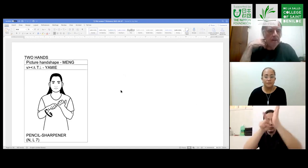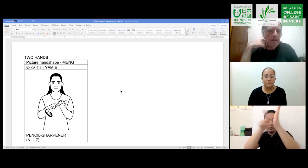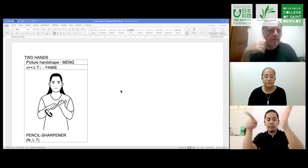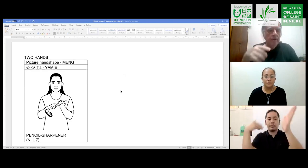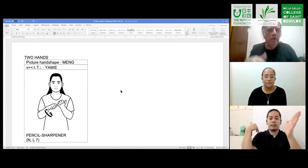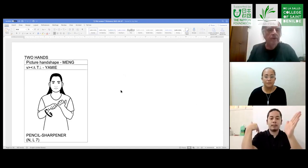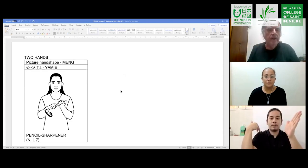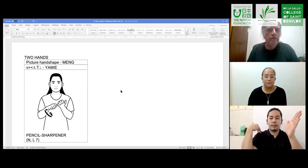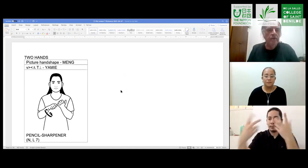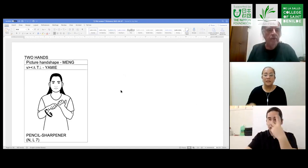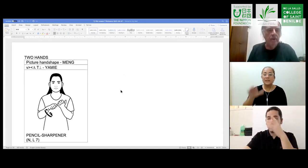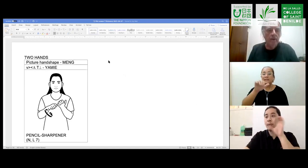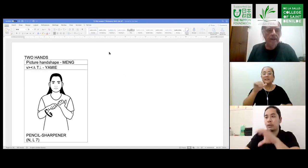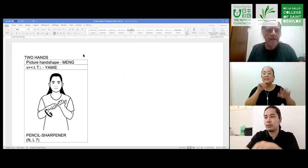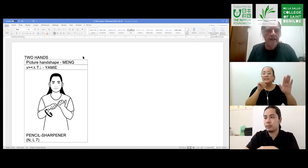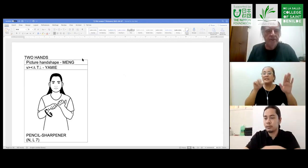Now you don't need to do the orientation